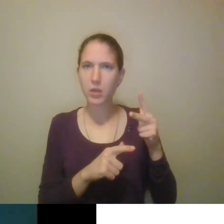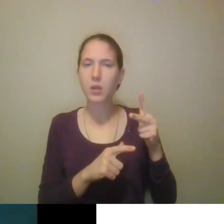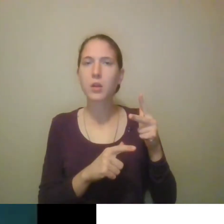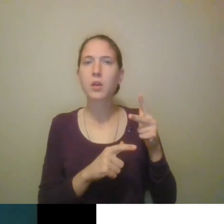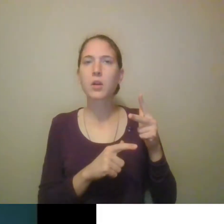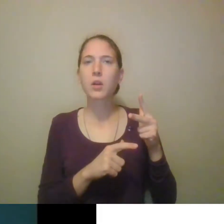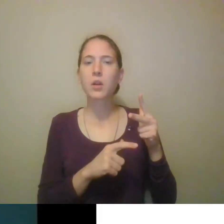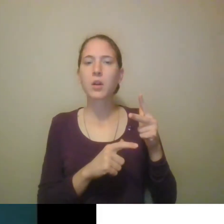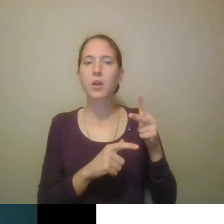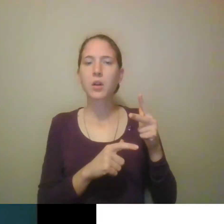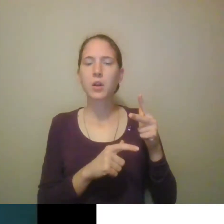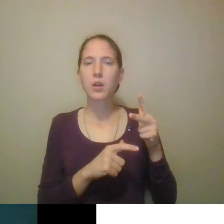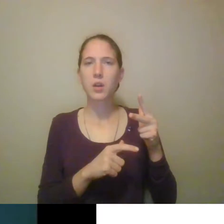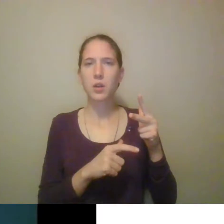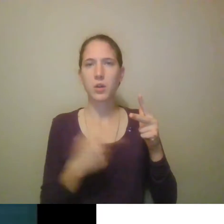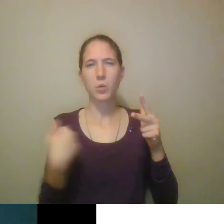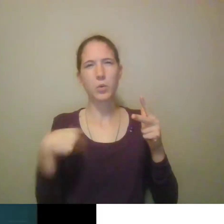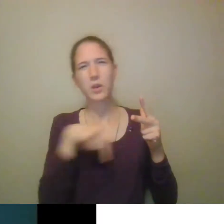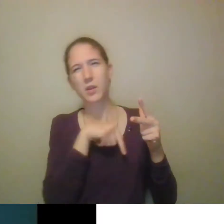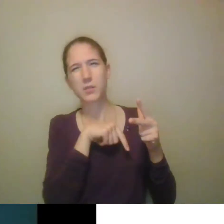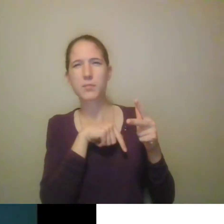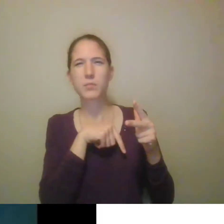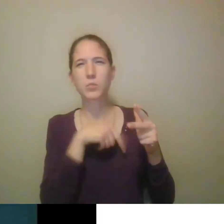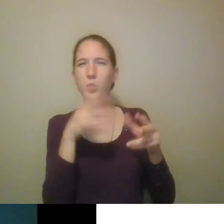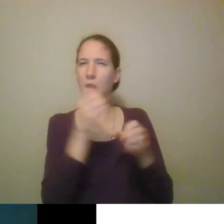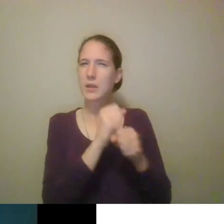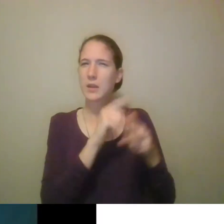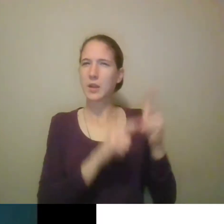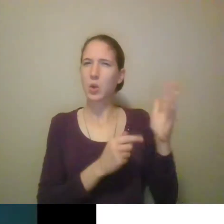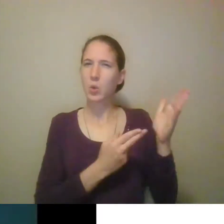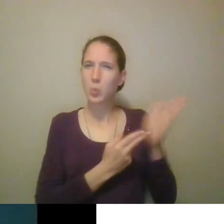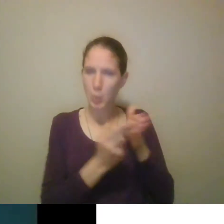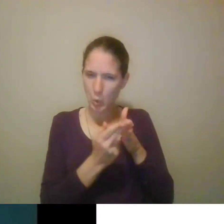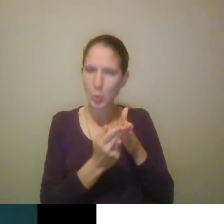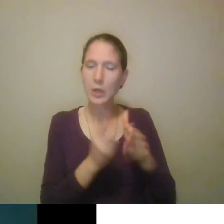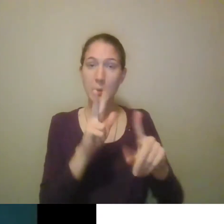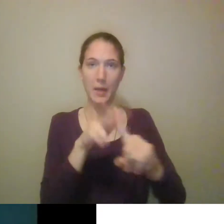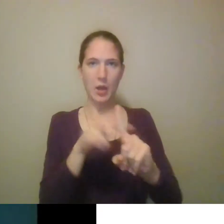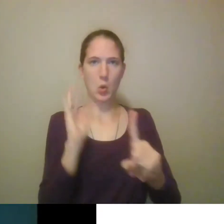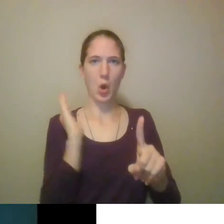living things on. All right? Questions on cell theory?